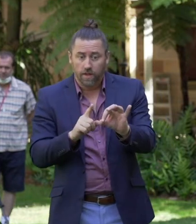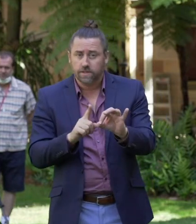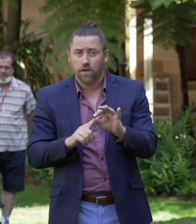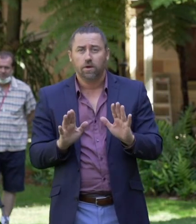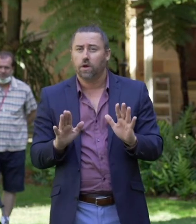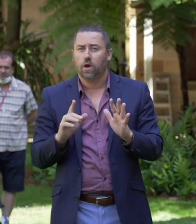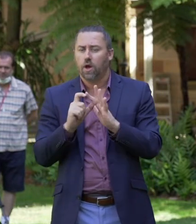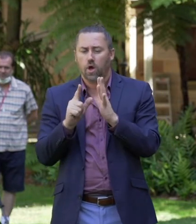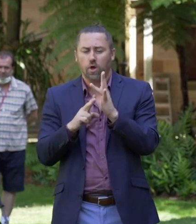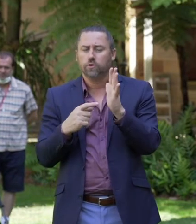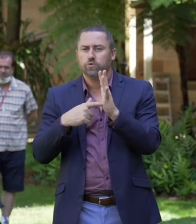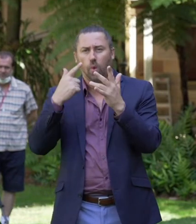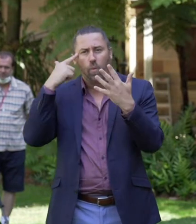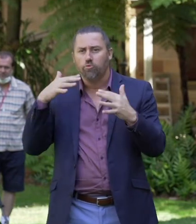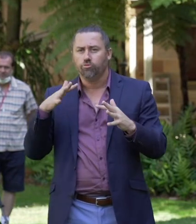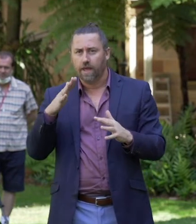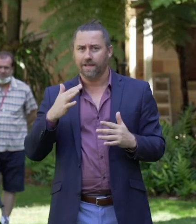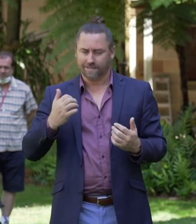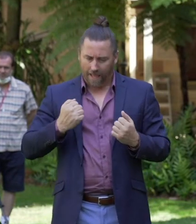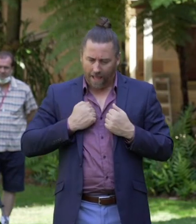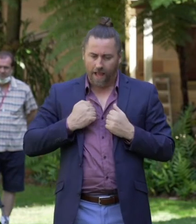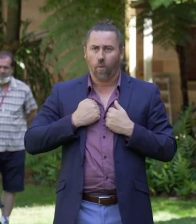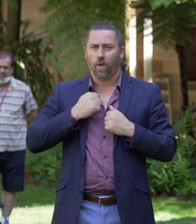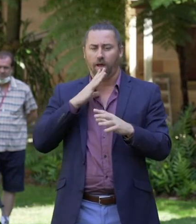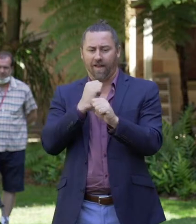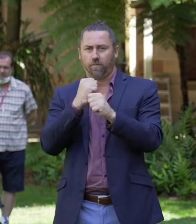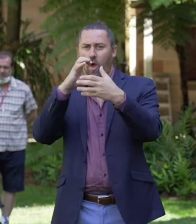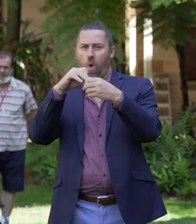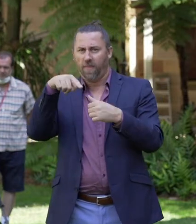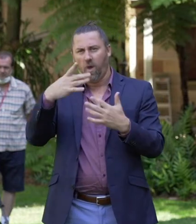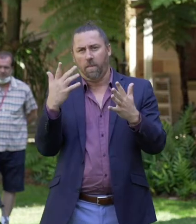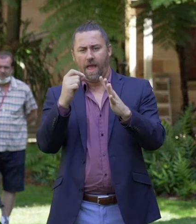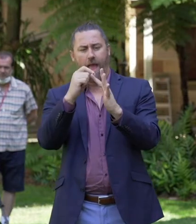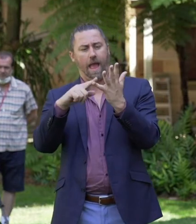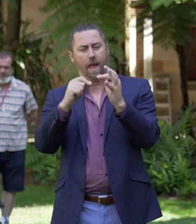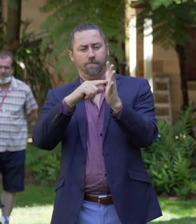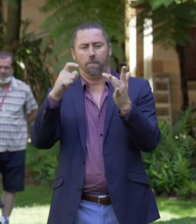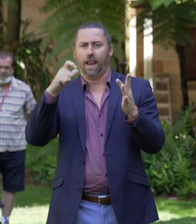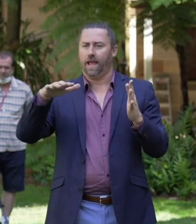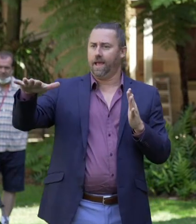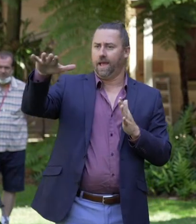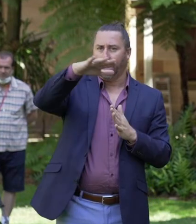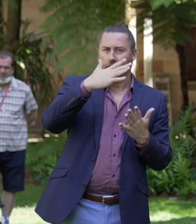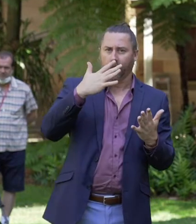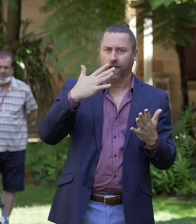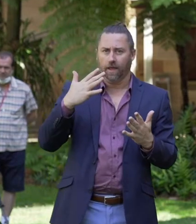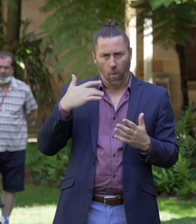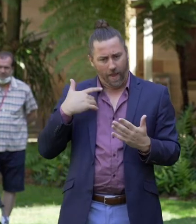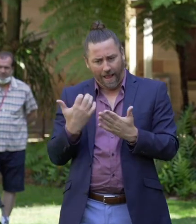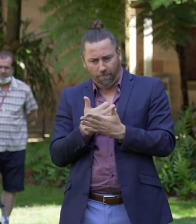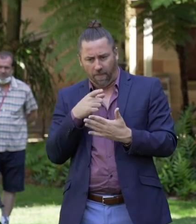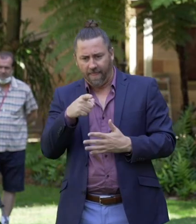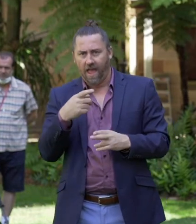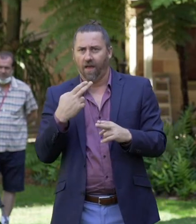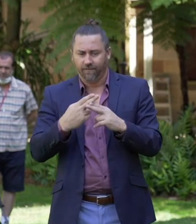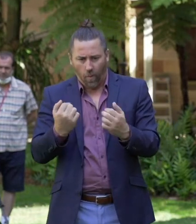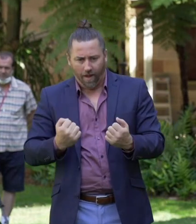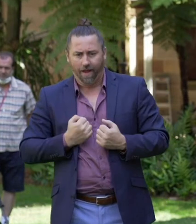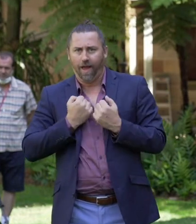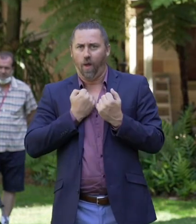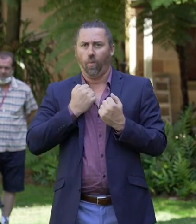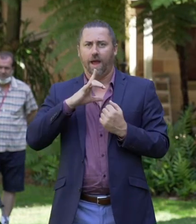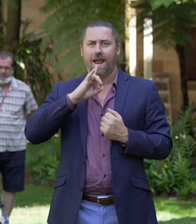Queensland's publicly owned power stations because they will continue to play a critical role in this state's energy